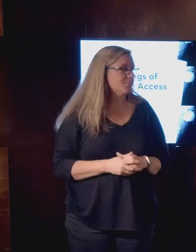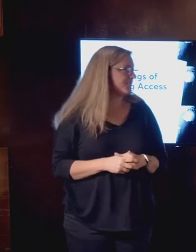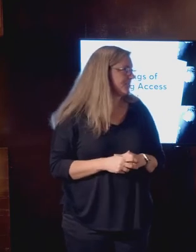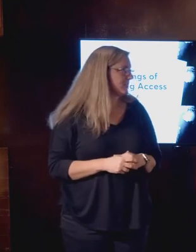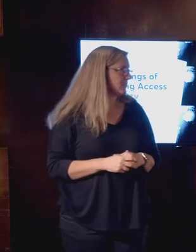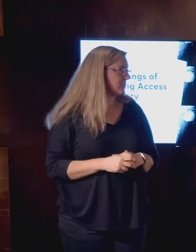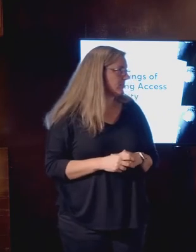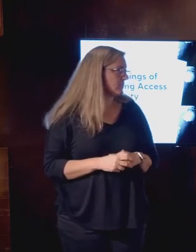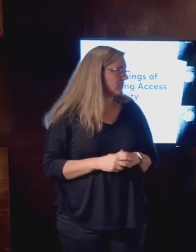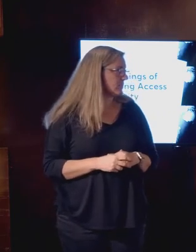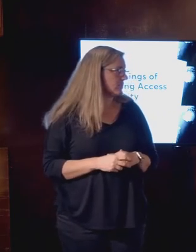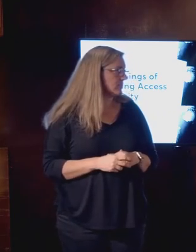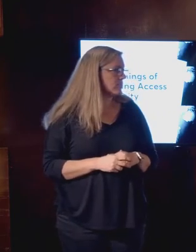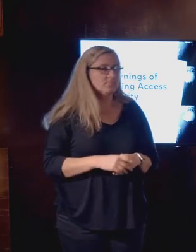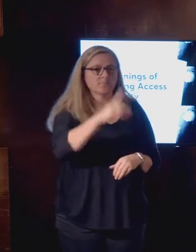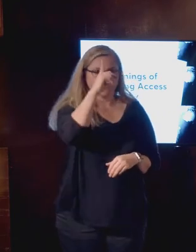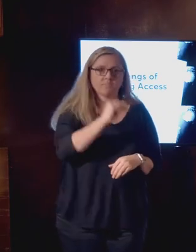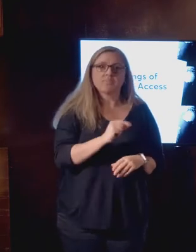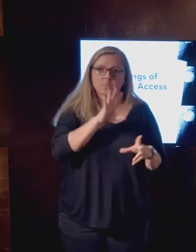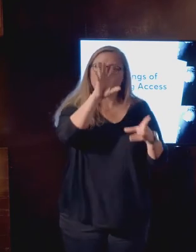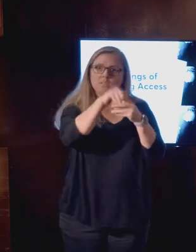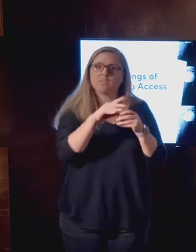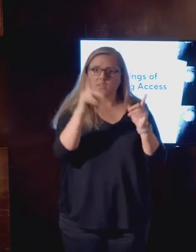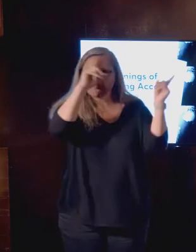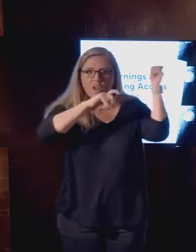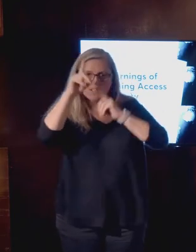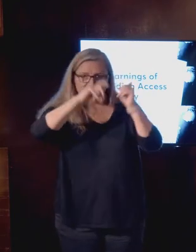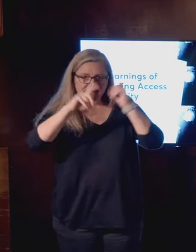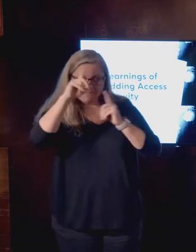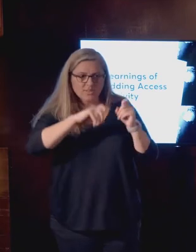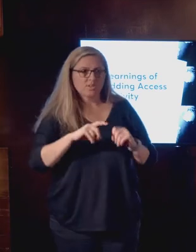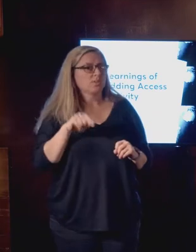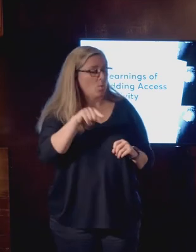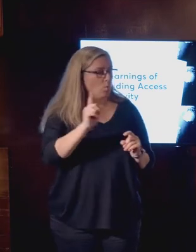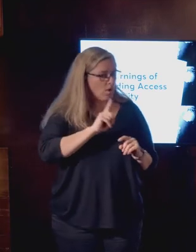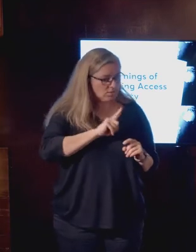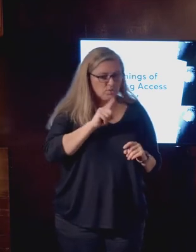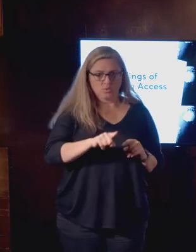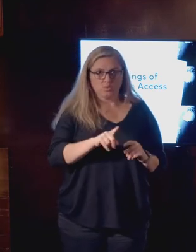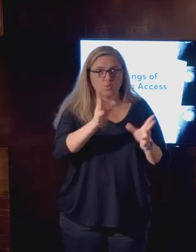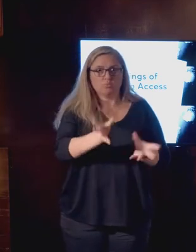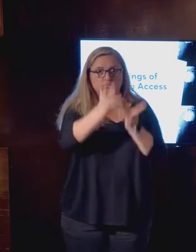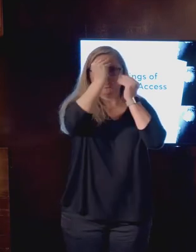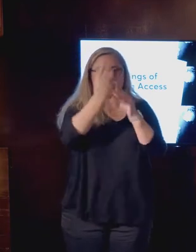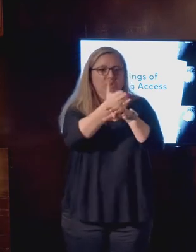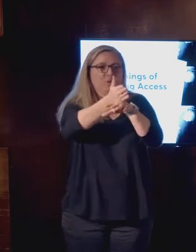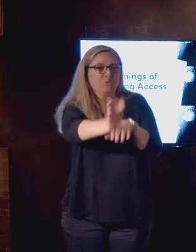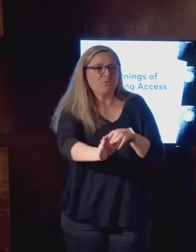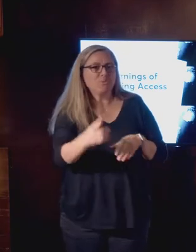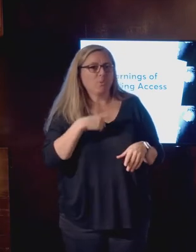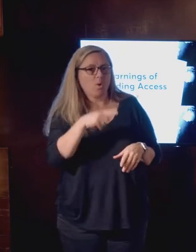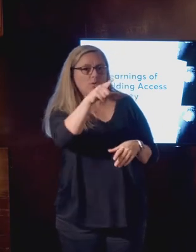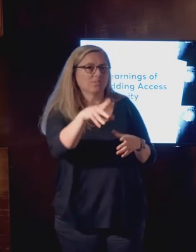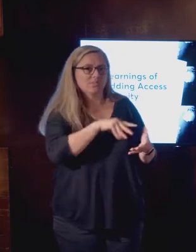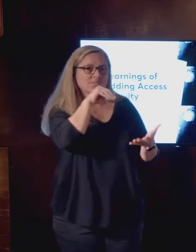not only can it can be part of the creativity as well, so that you actually learn new things from being able to put access in so